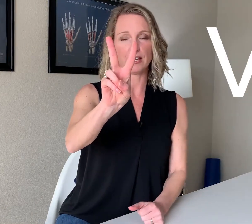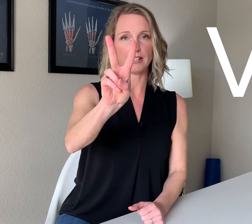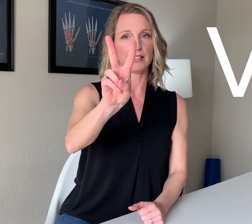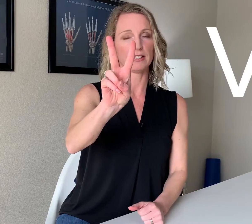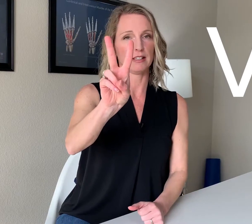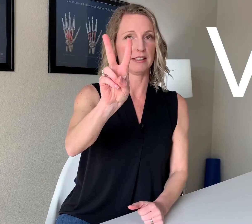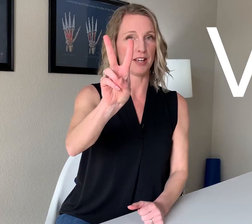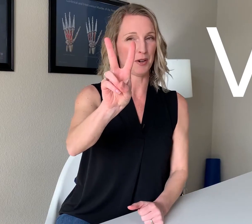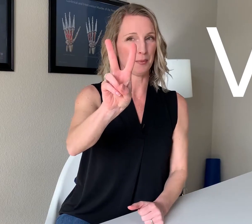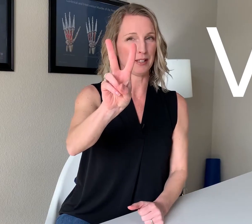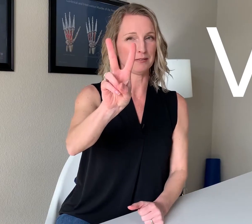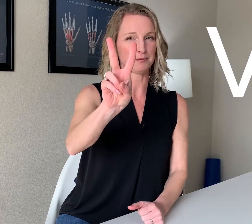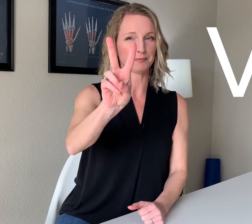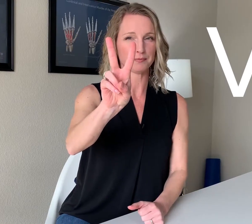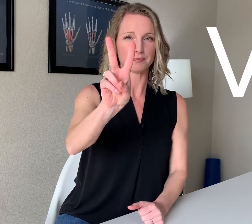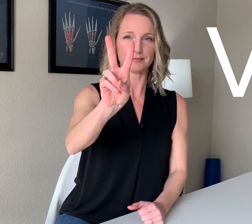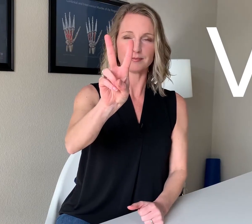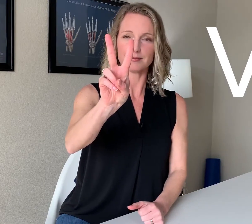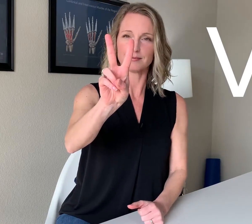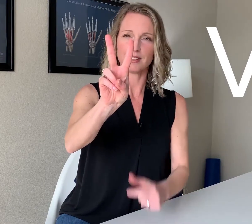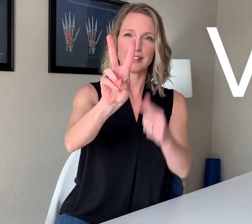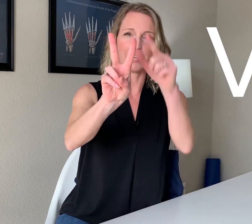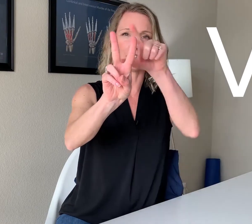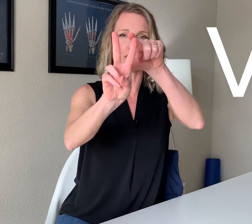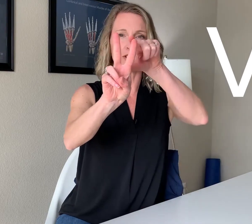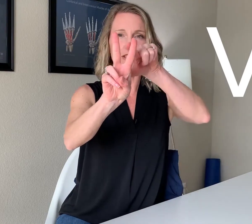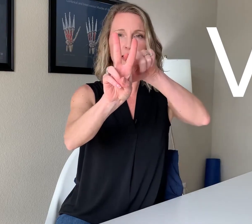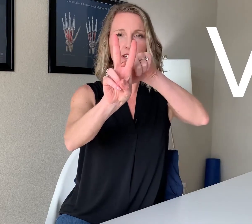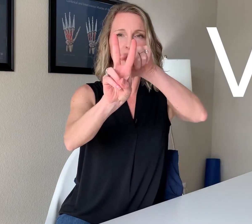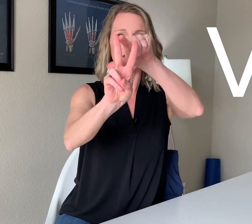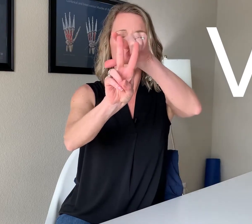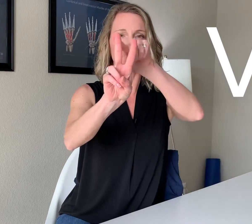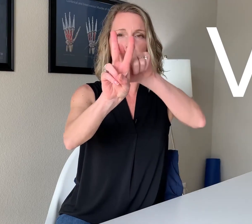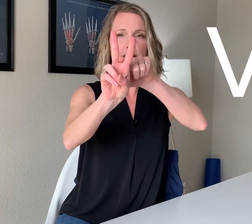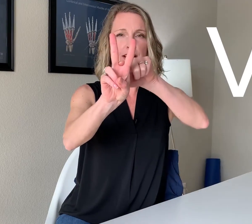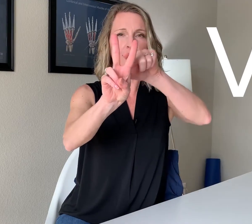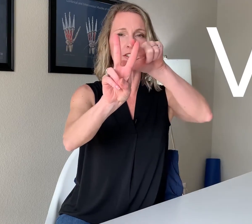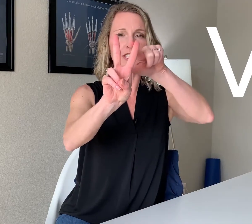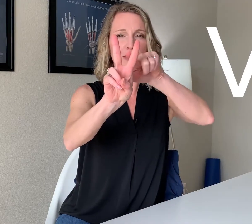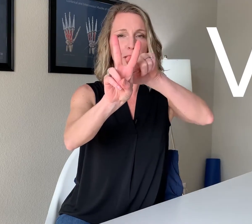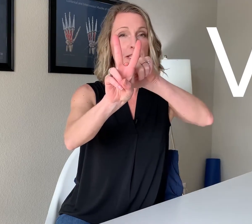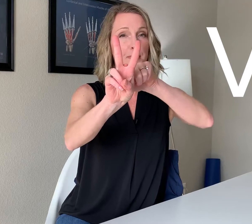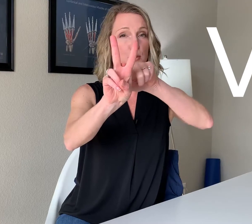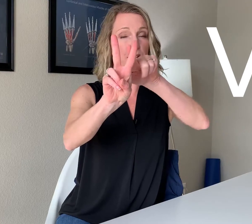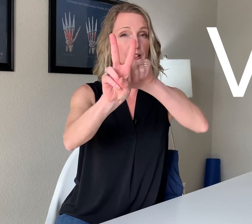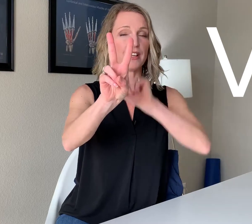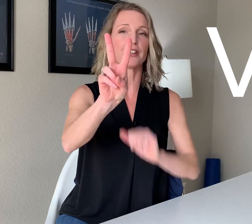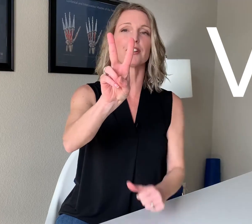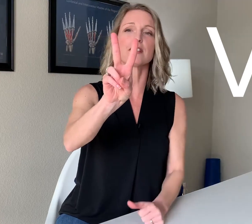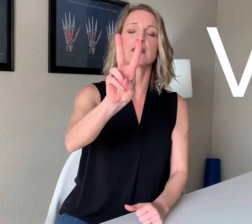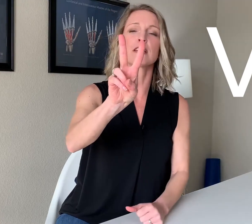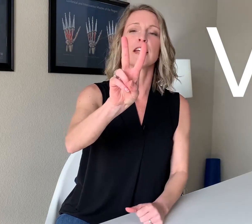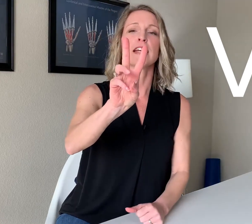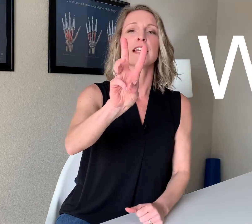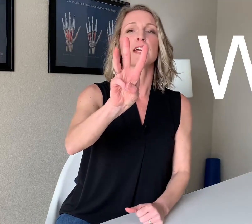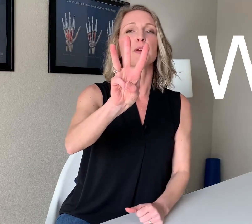V is open. And that looks just like a V there. Nice good space between the fingers. Then we